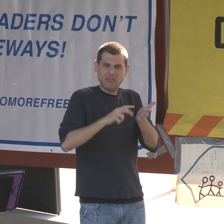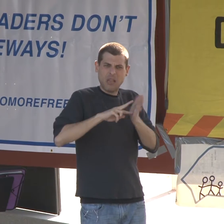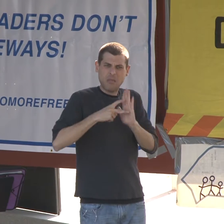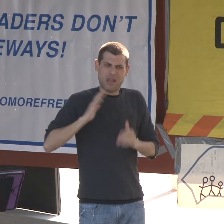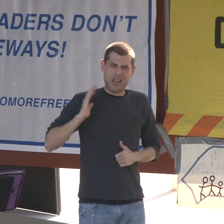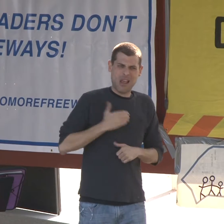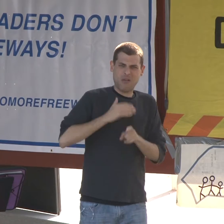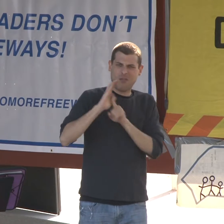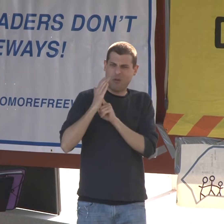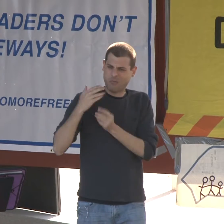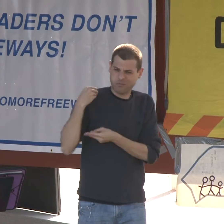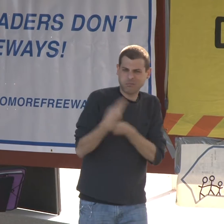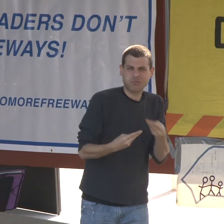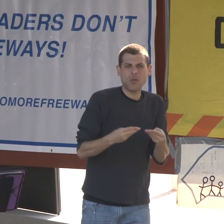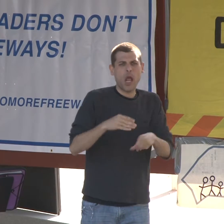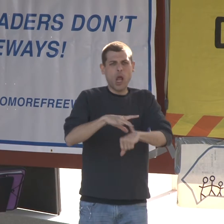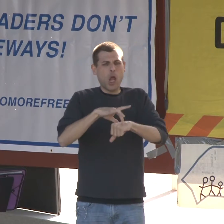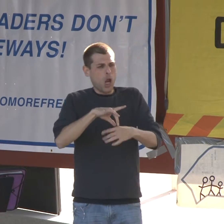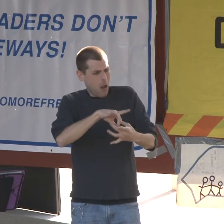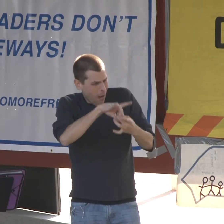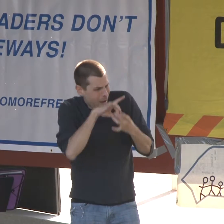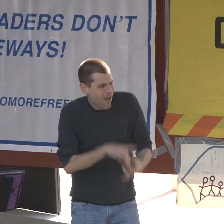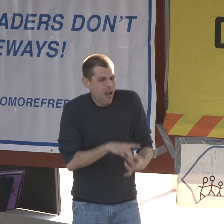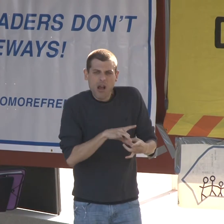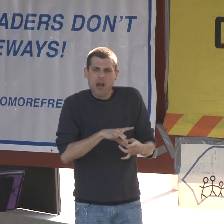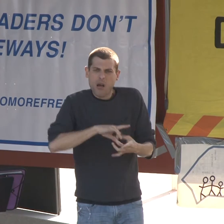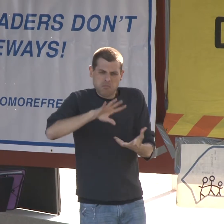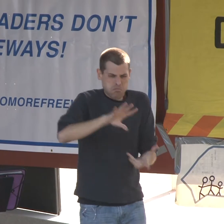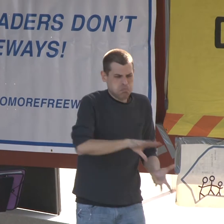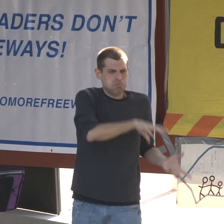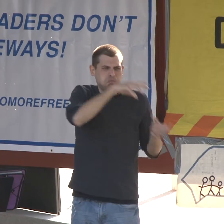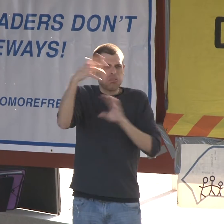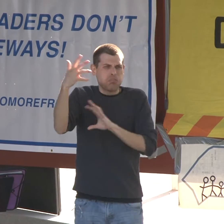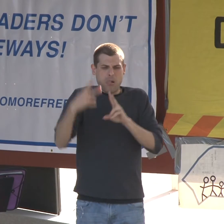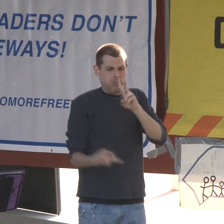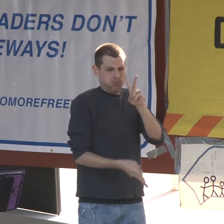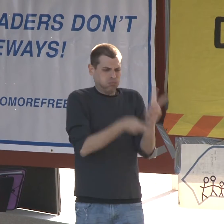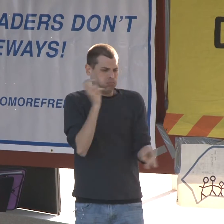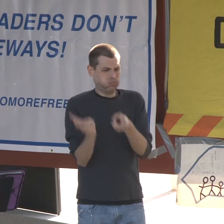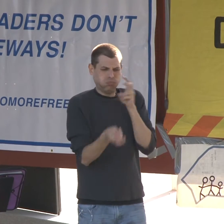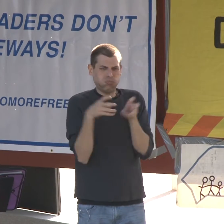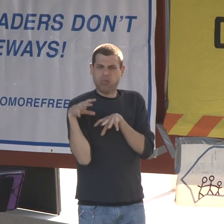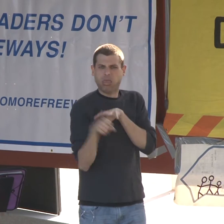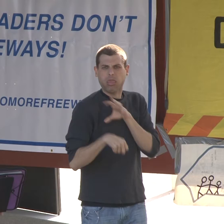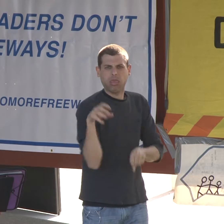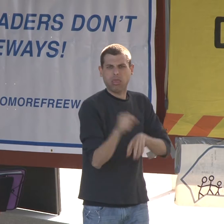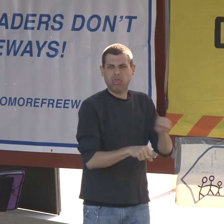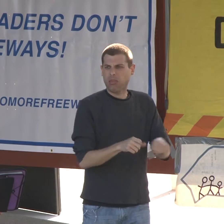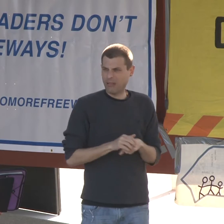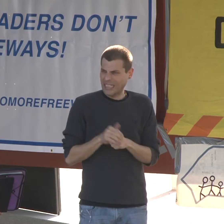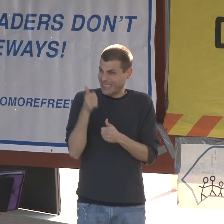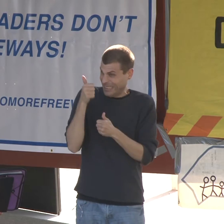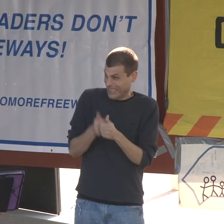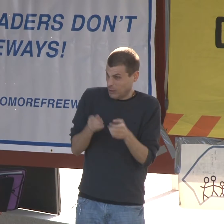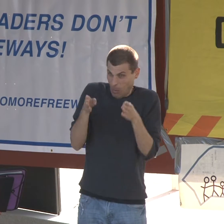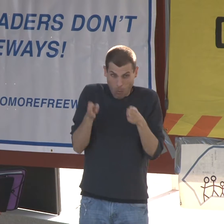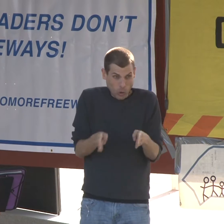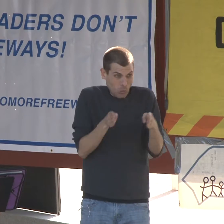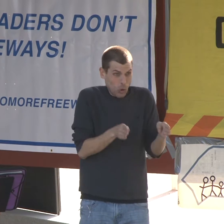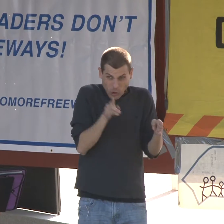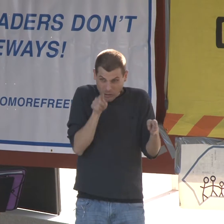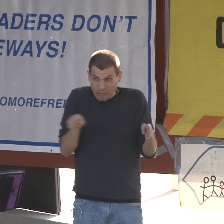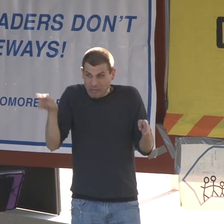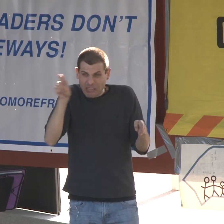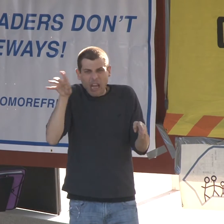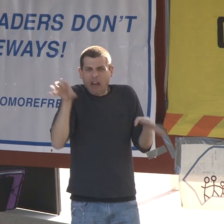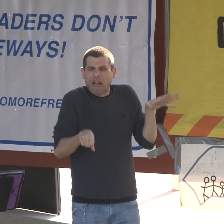we share called Earth with a haphazard patchwork of plundered property. Each person partaking in